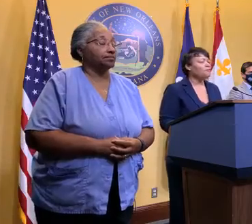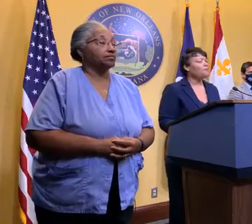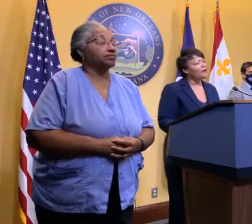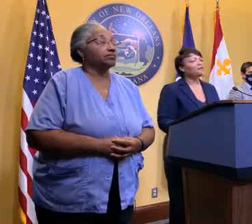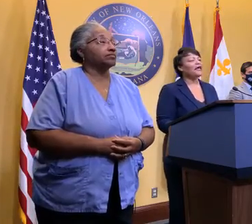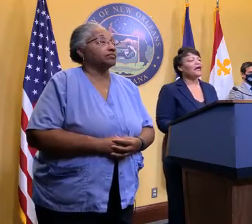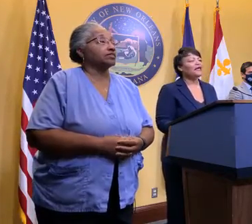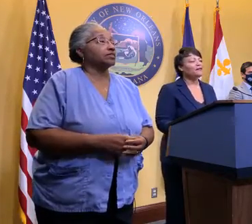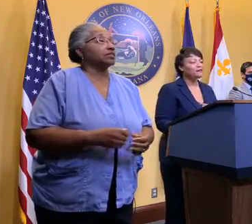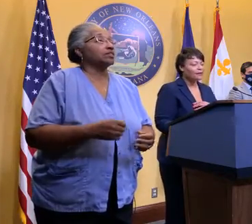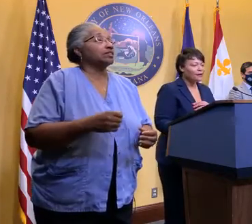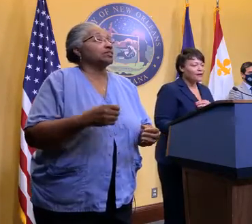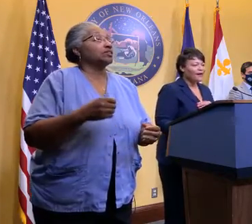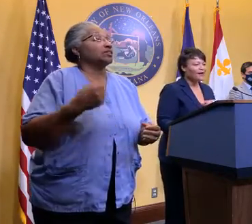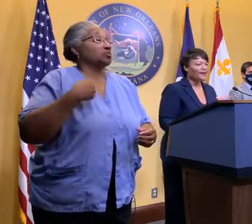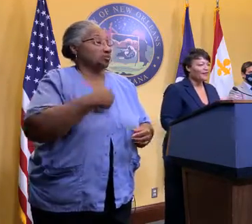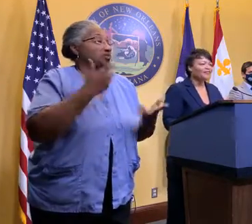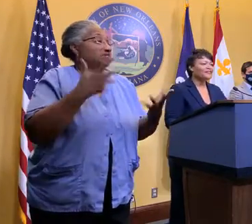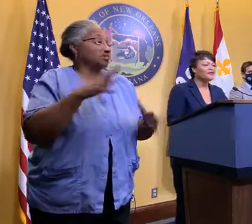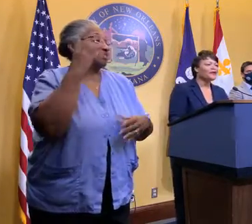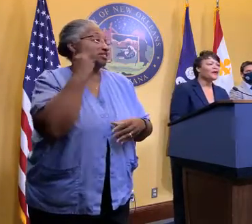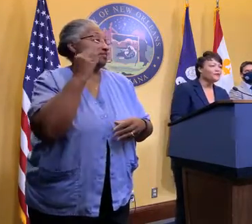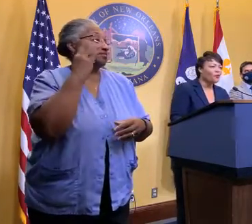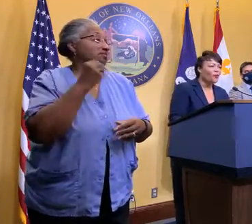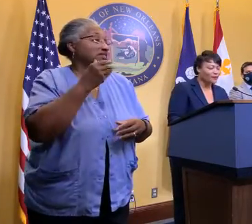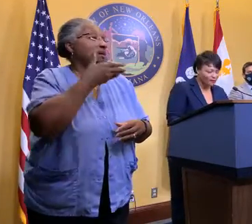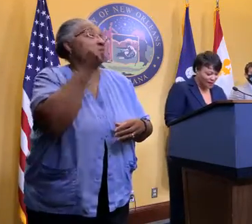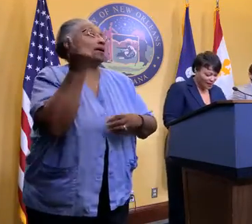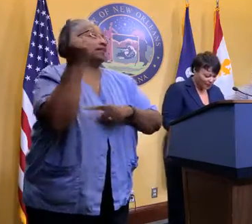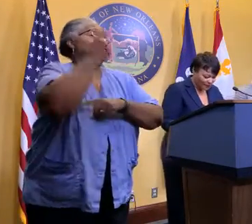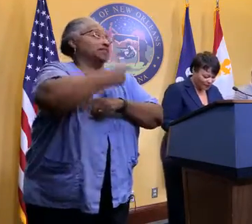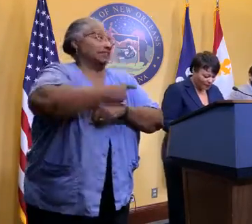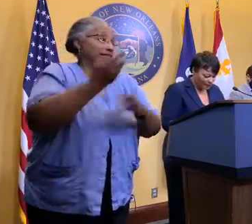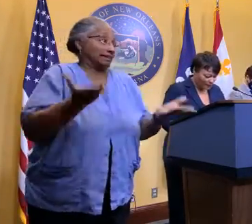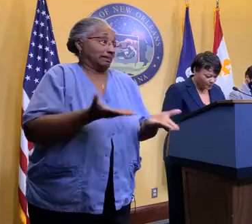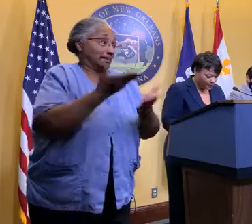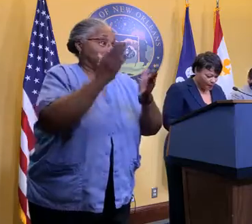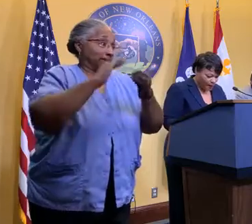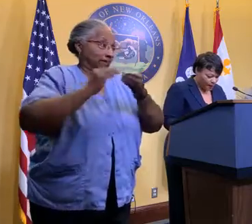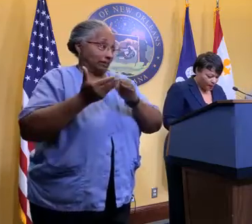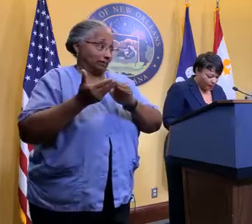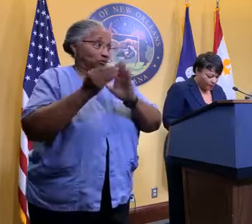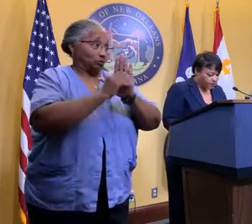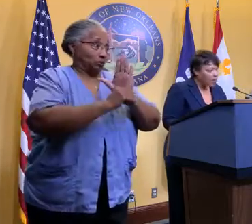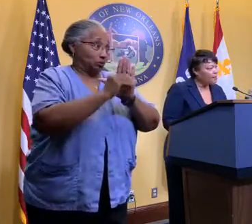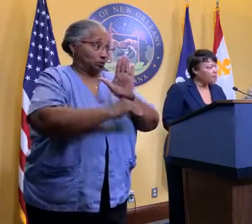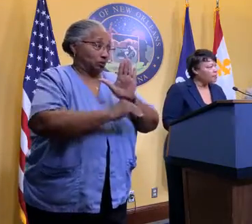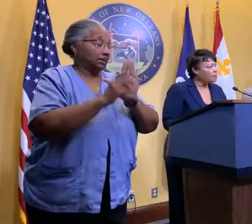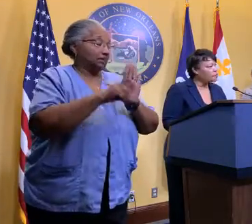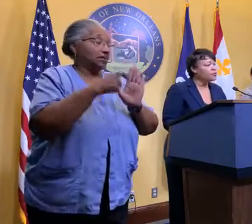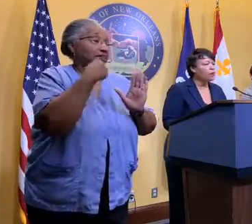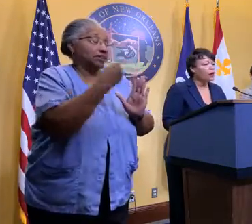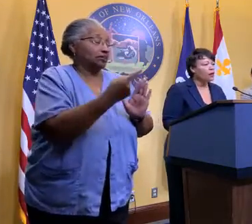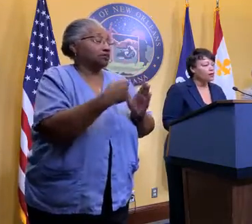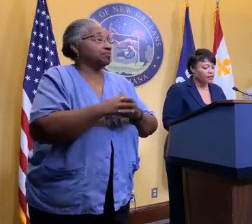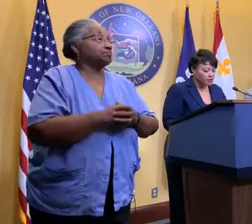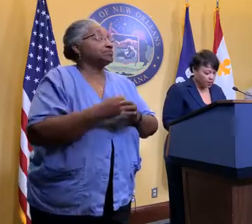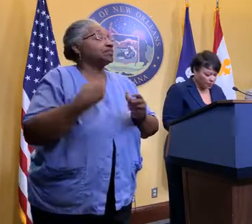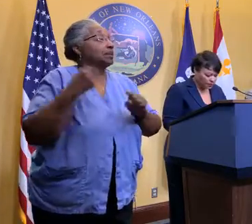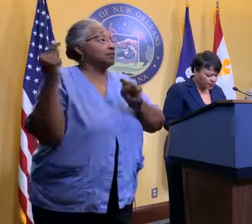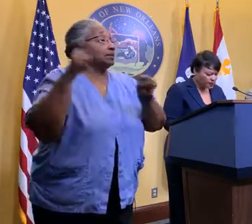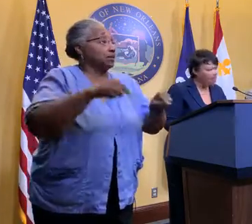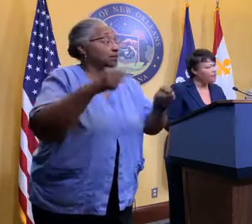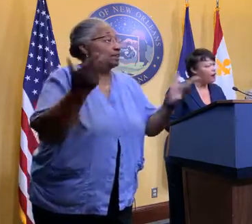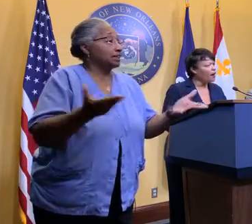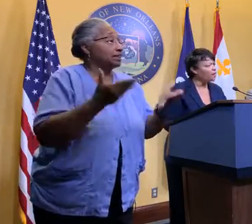We have had better days in the city of New Orleans, I have to say. Just coming to you all